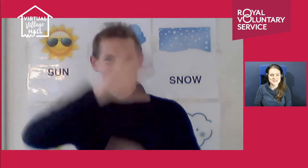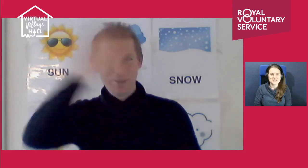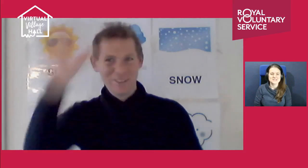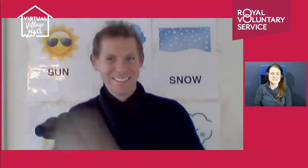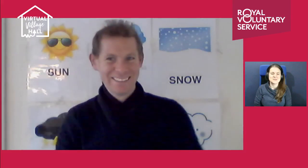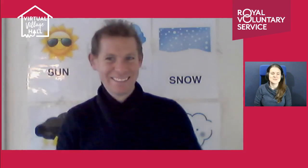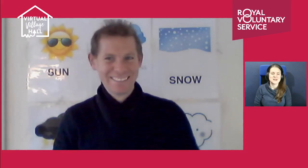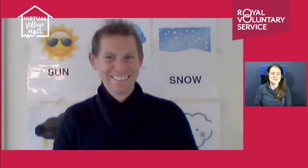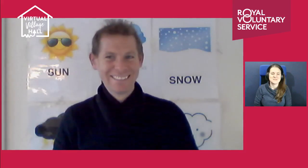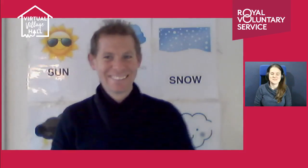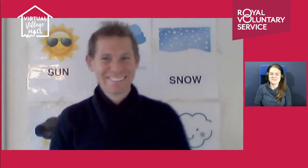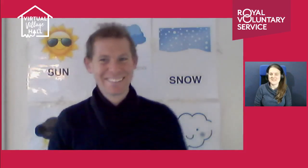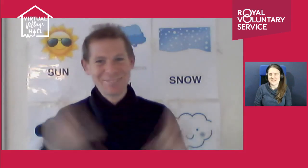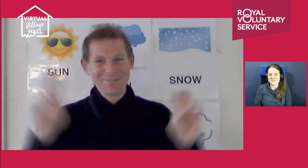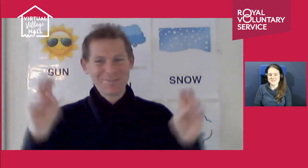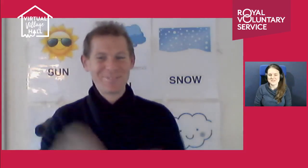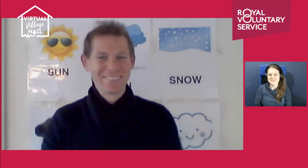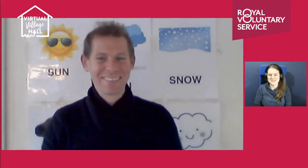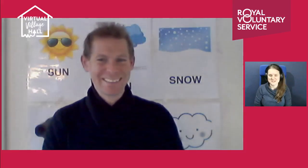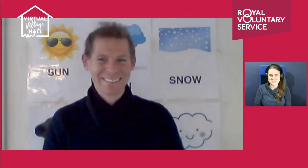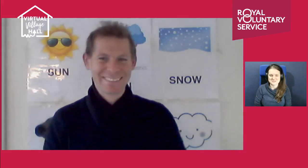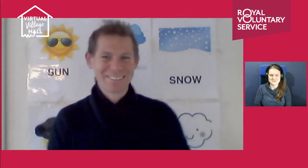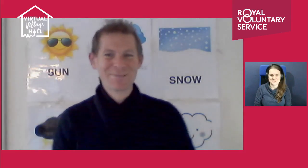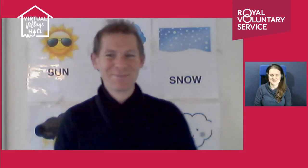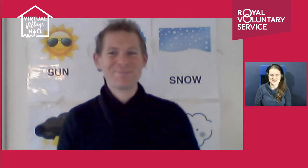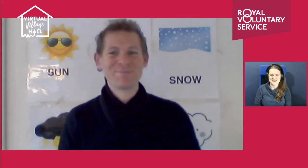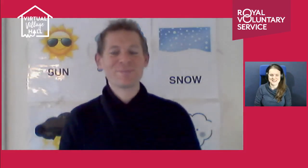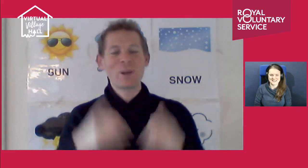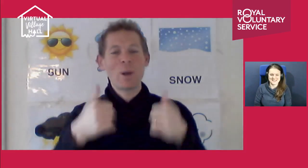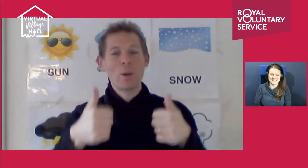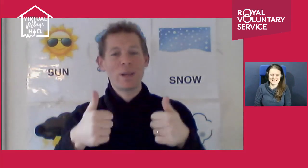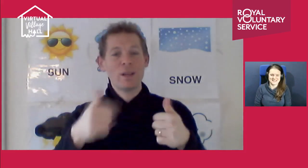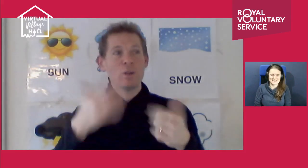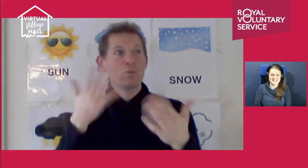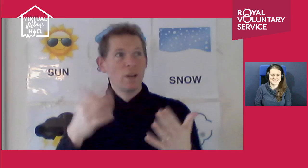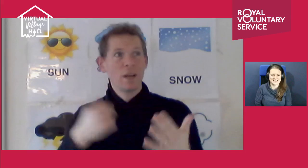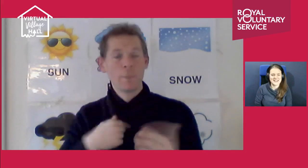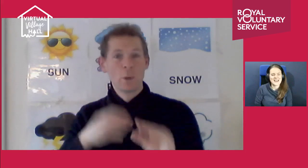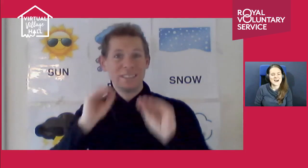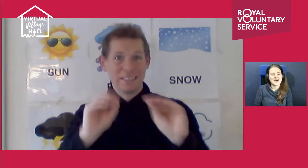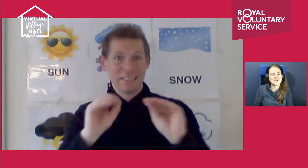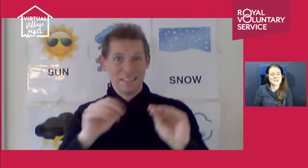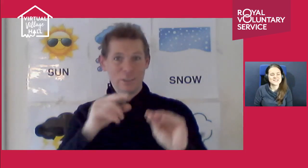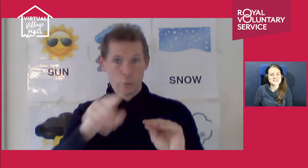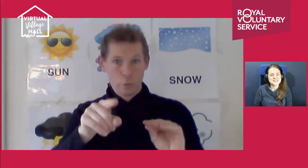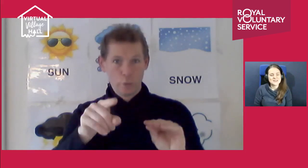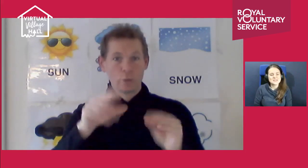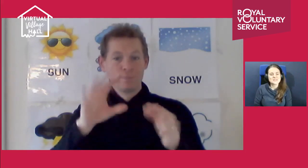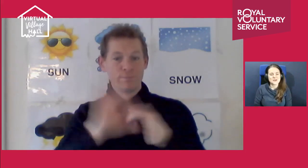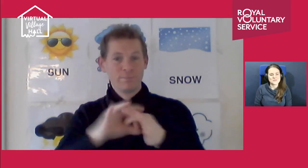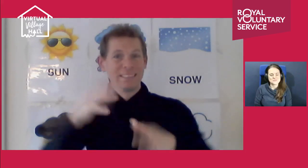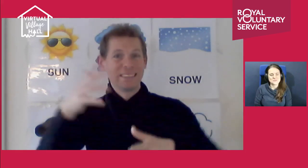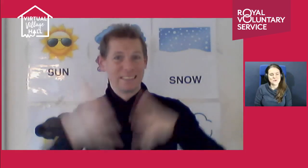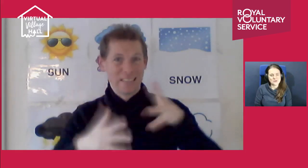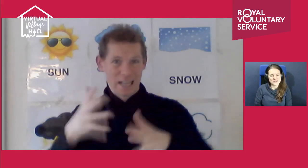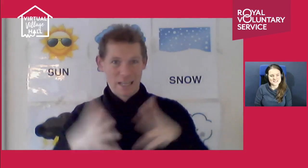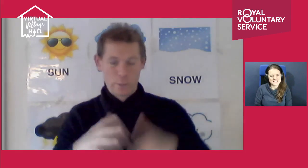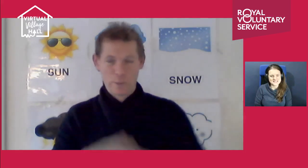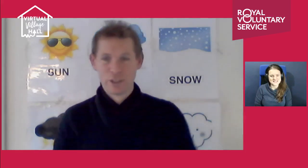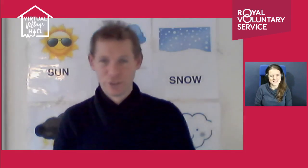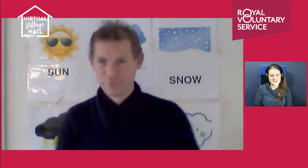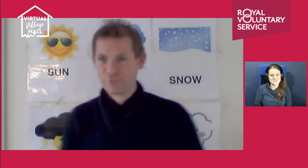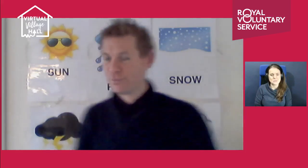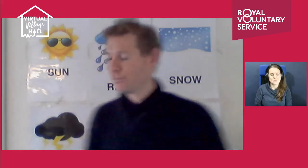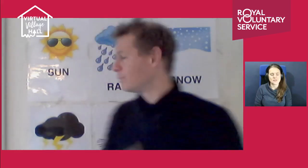south. So we'll see how the northern regions perform anyway. All right. So what we're going to